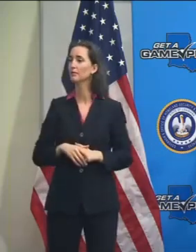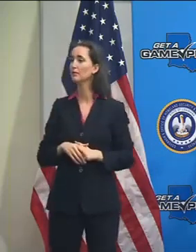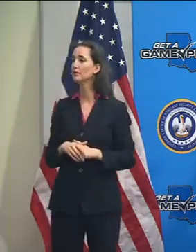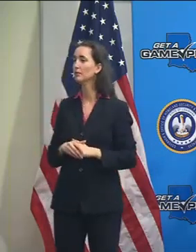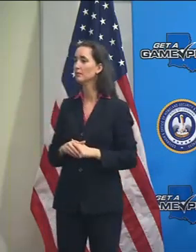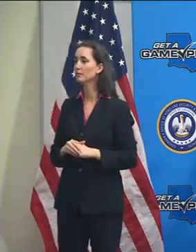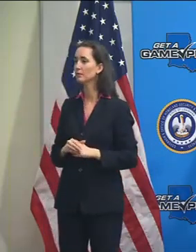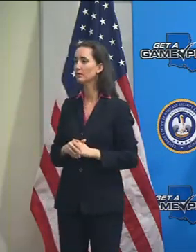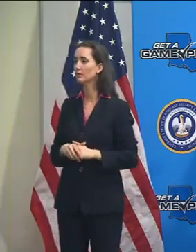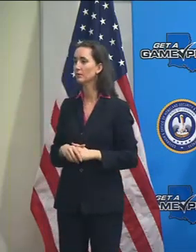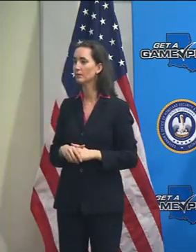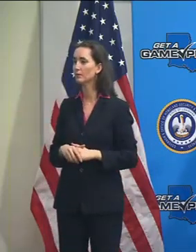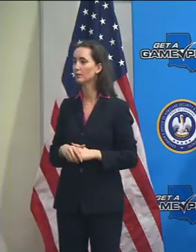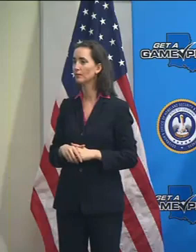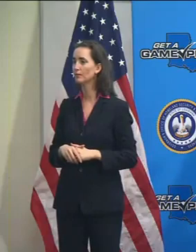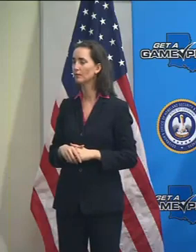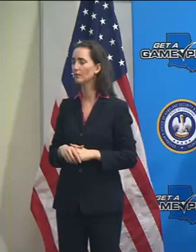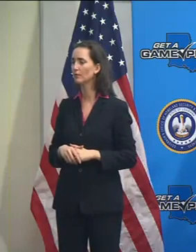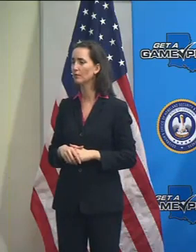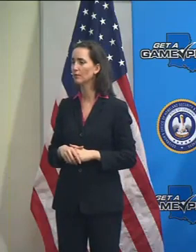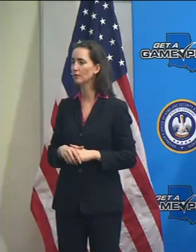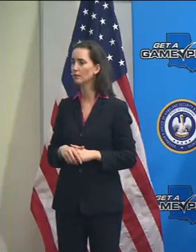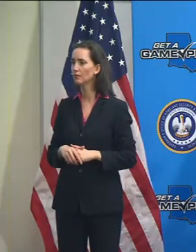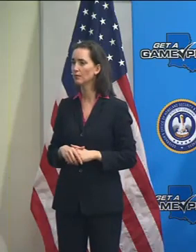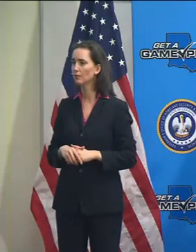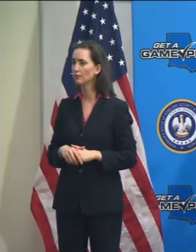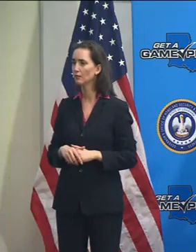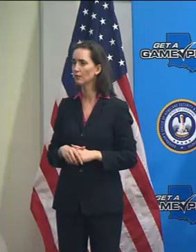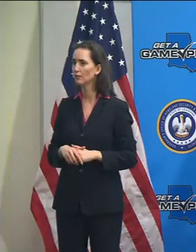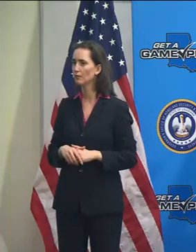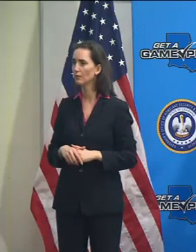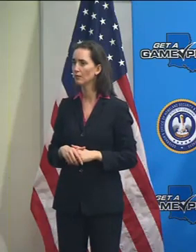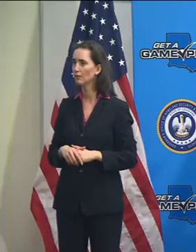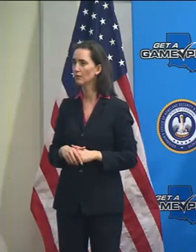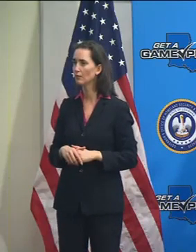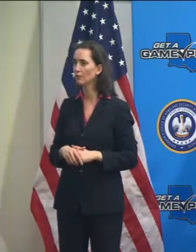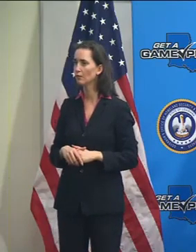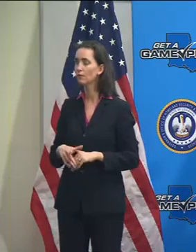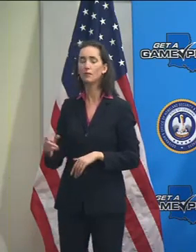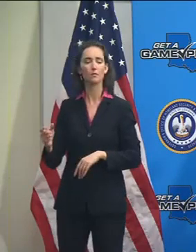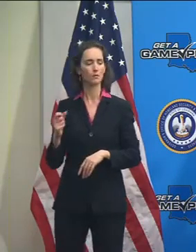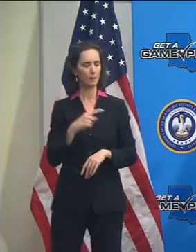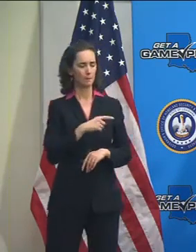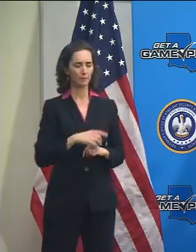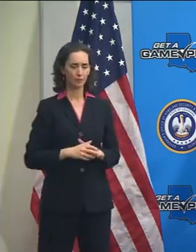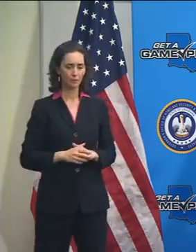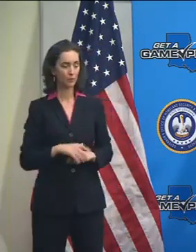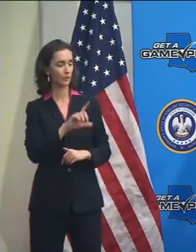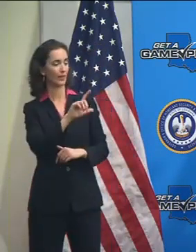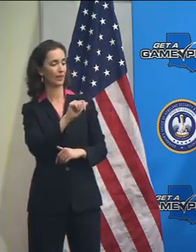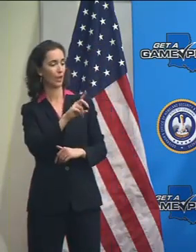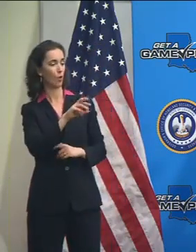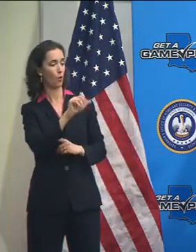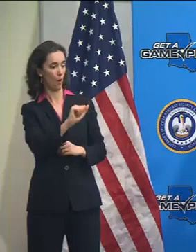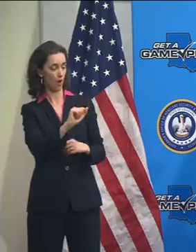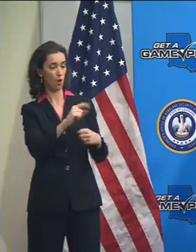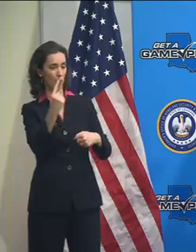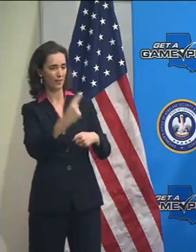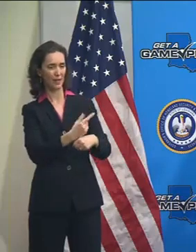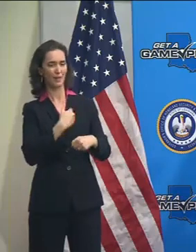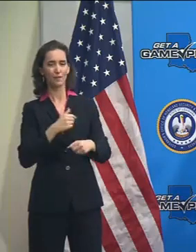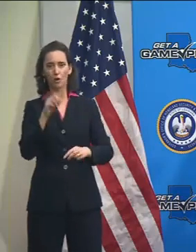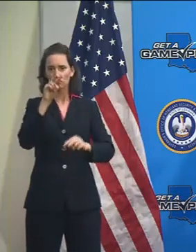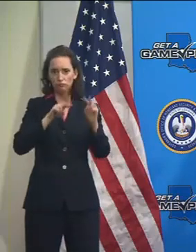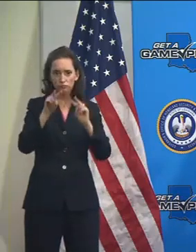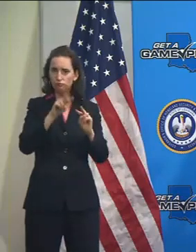During Laura, even a day ahead, you said there was virtually it had no breaks. There was virtually no chance that it would weaken. Is there anything